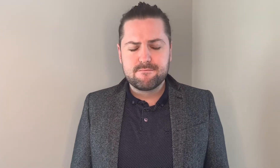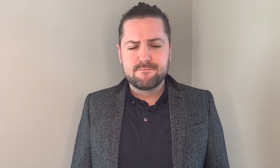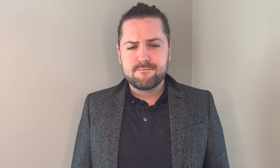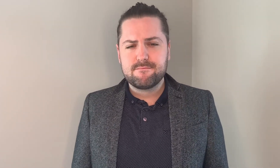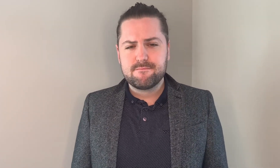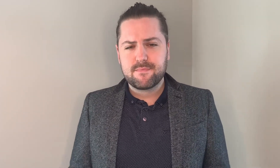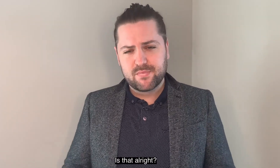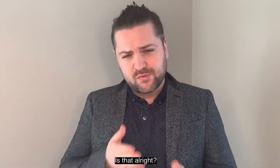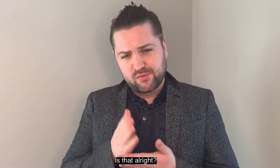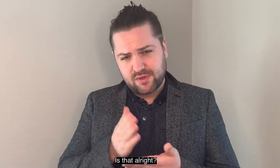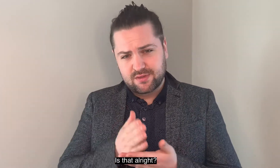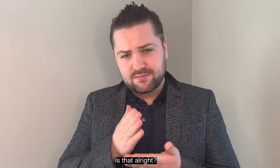Is that alright?